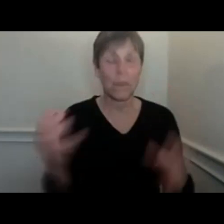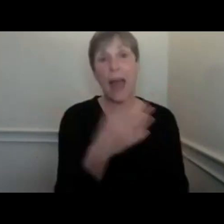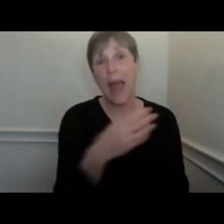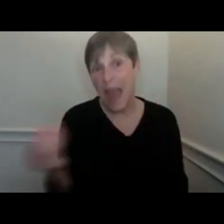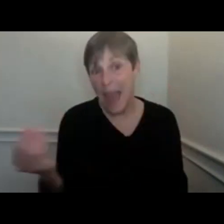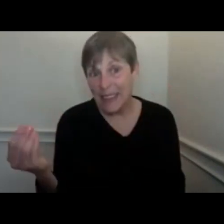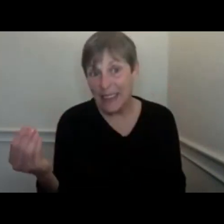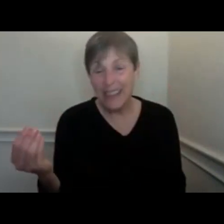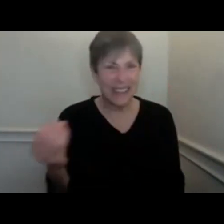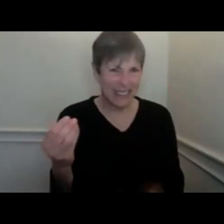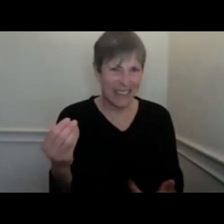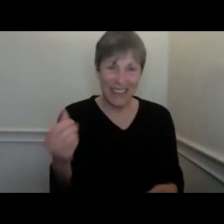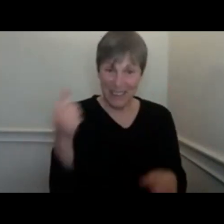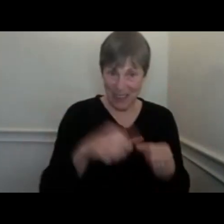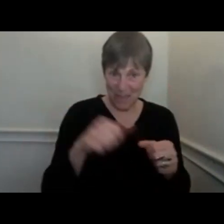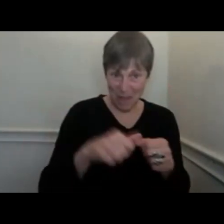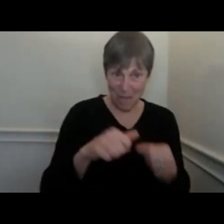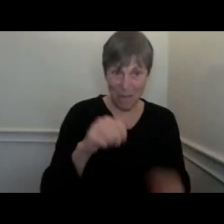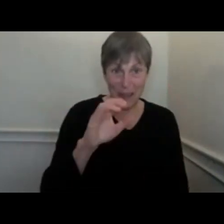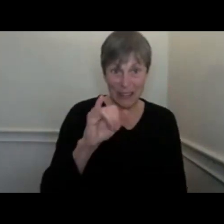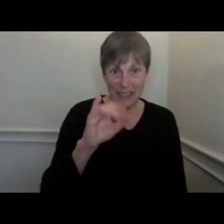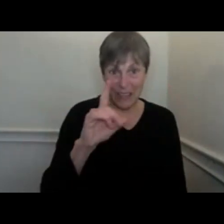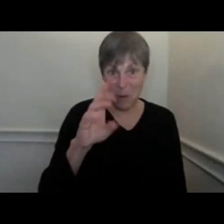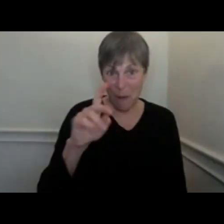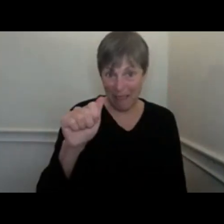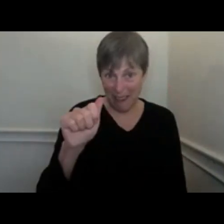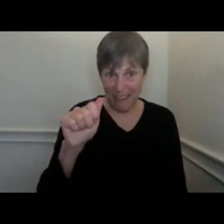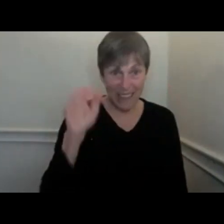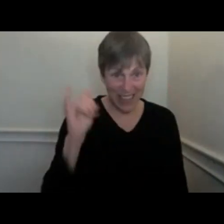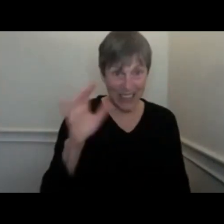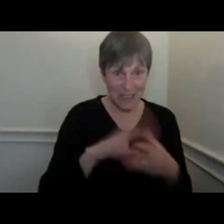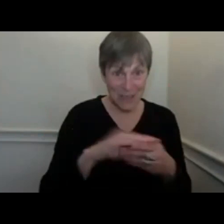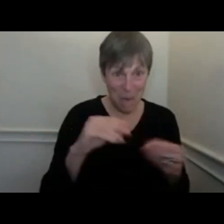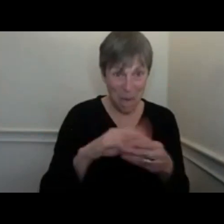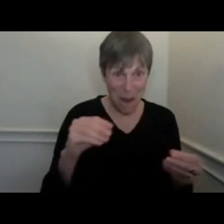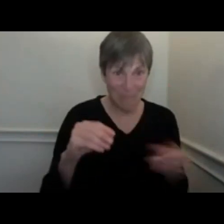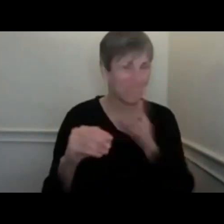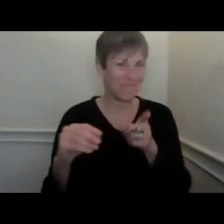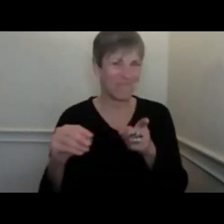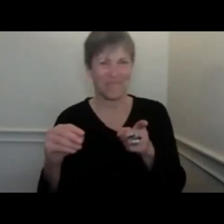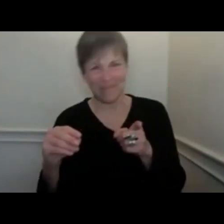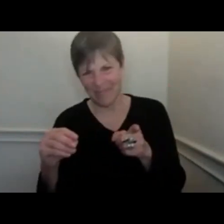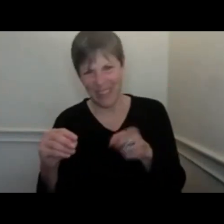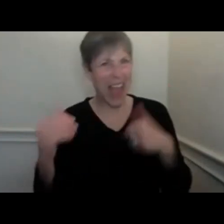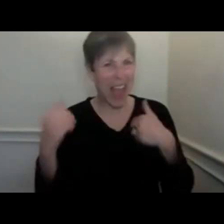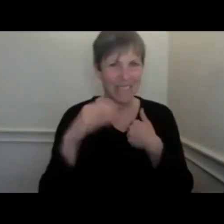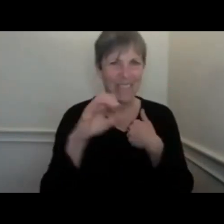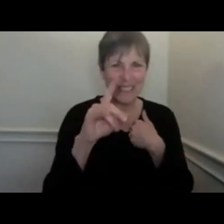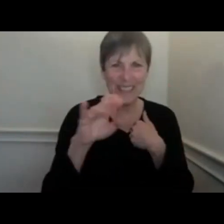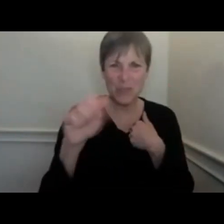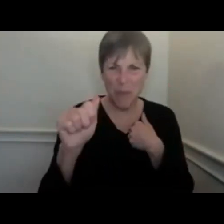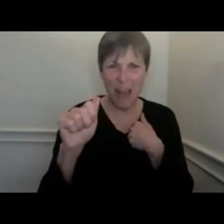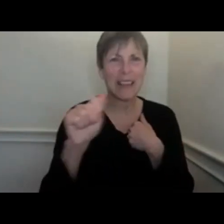which Cinderella is this crazy, so Seuss, Dr. Seuss totally approves of this zinnia. It's so beautiful and